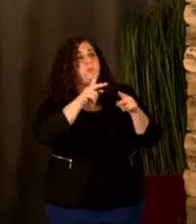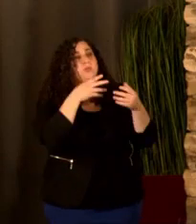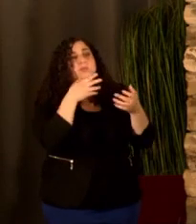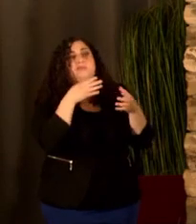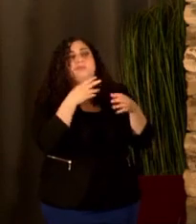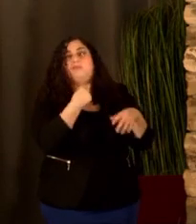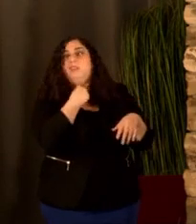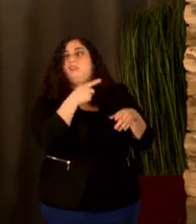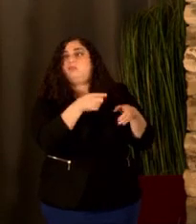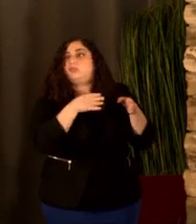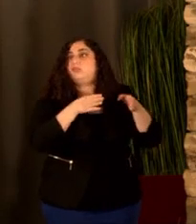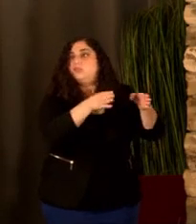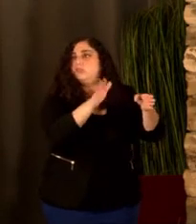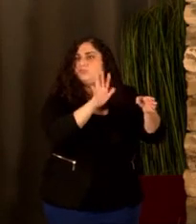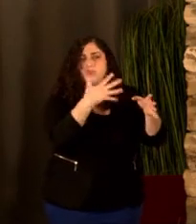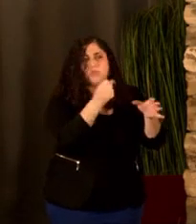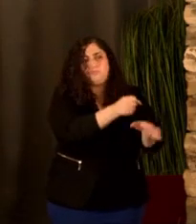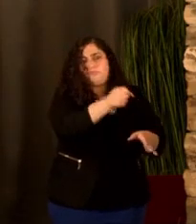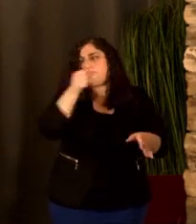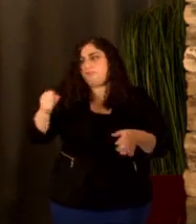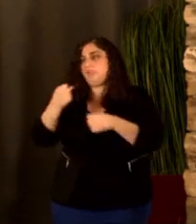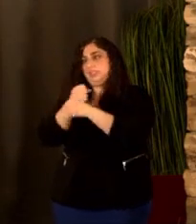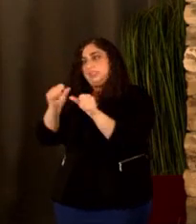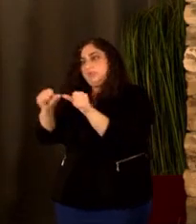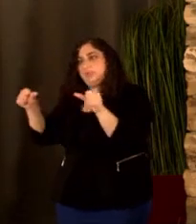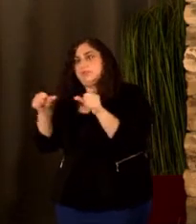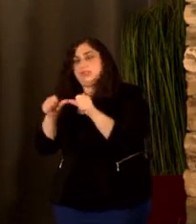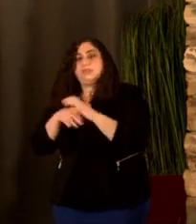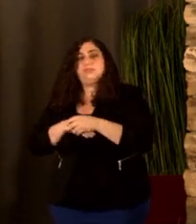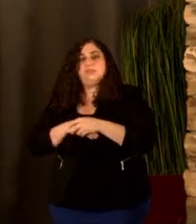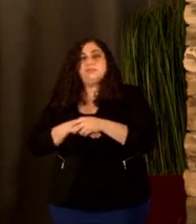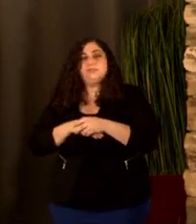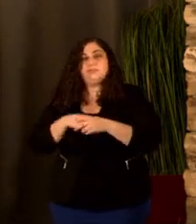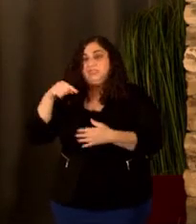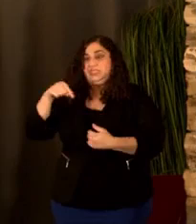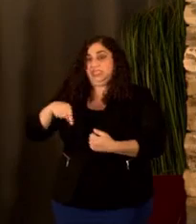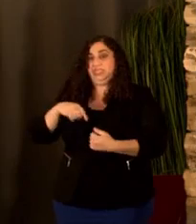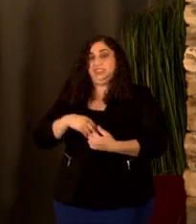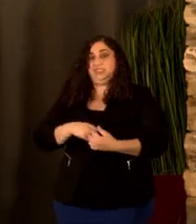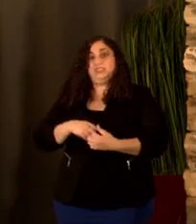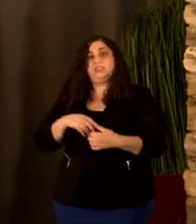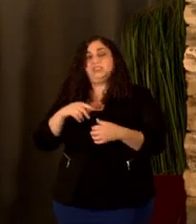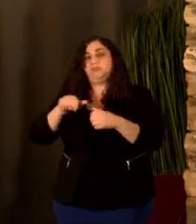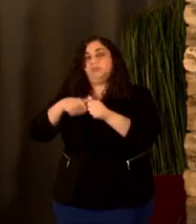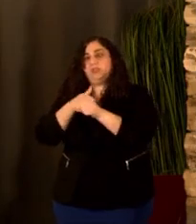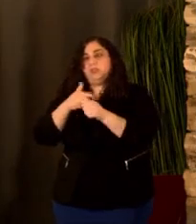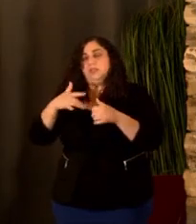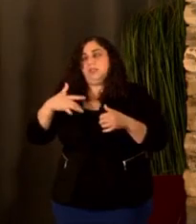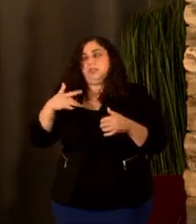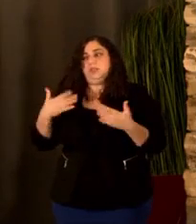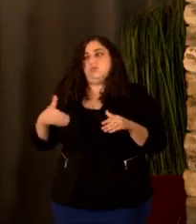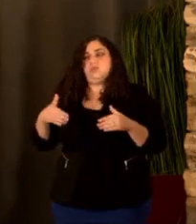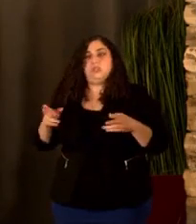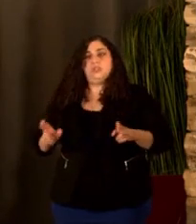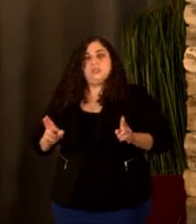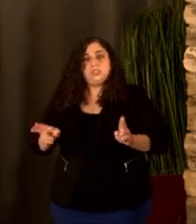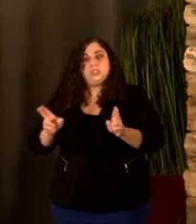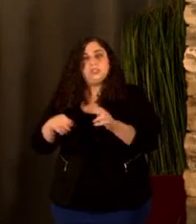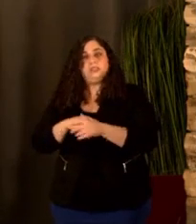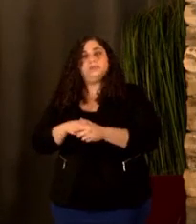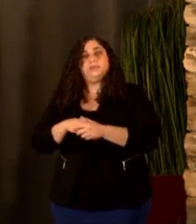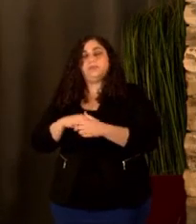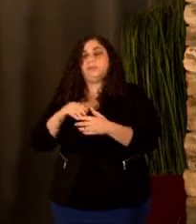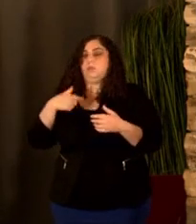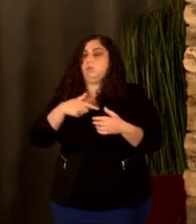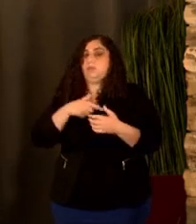is a package. It's backed up with urgency. It's a package that's backed up by proven results based